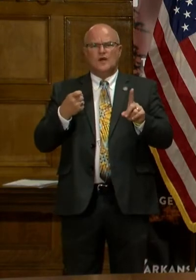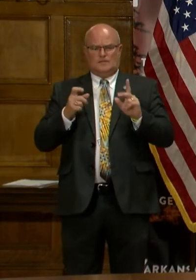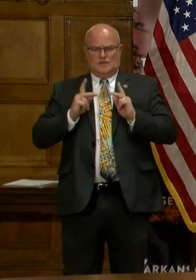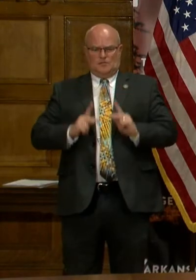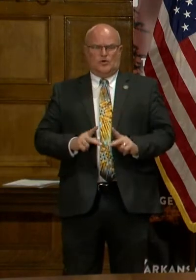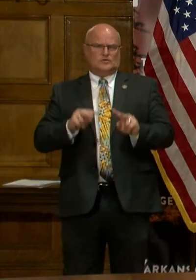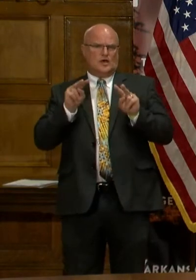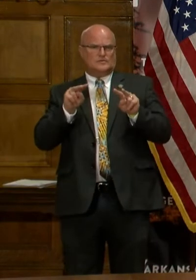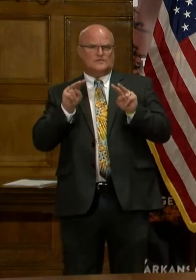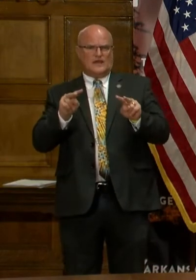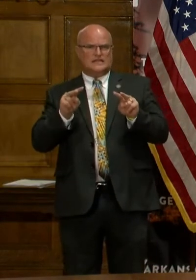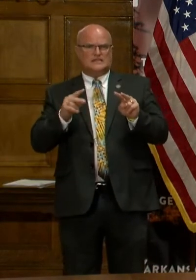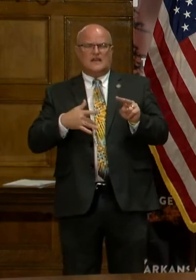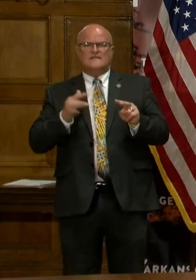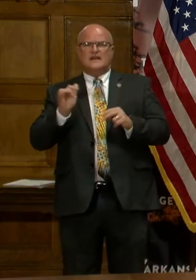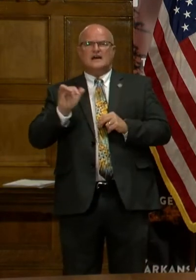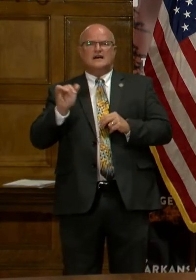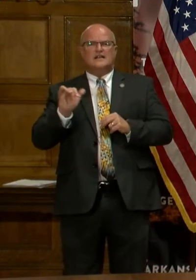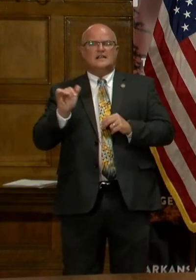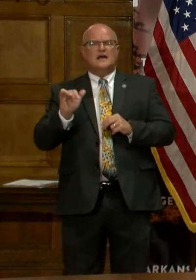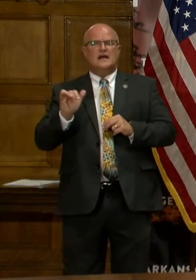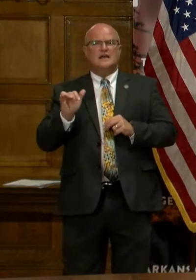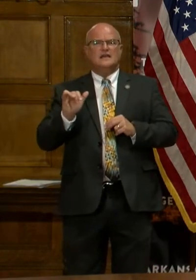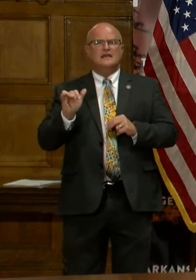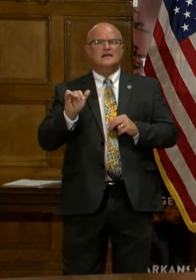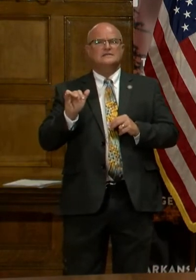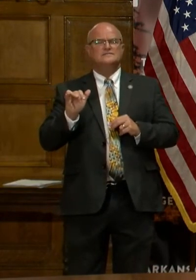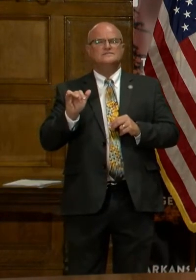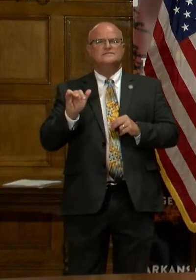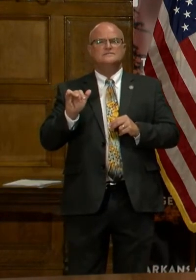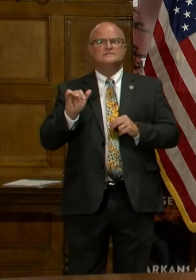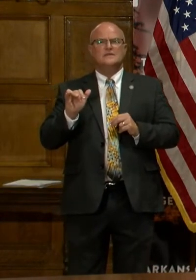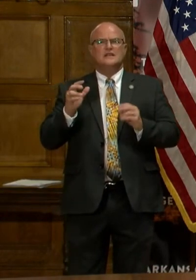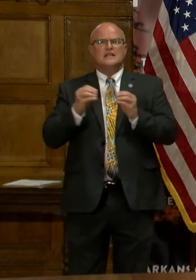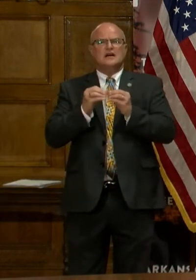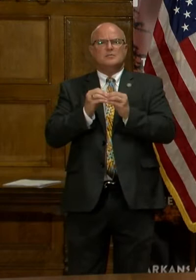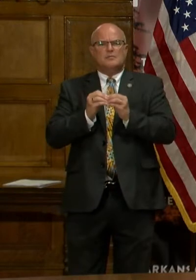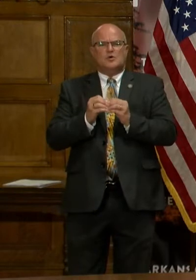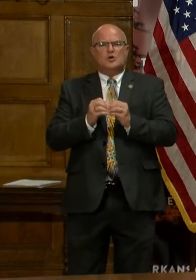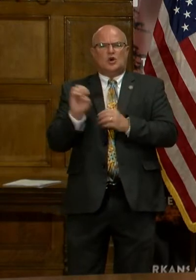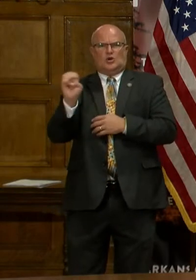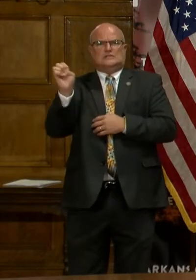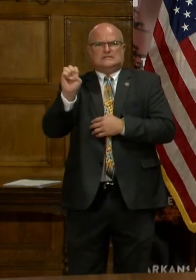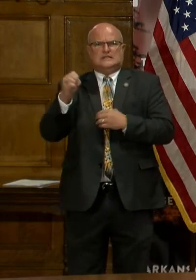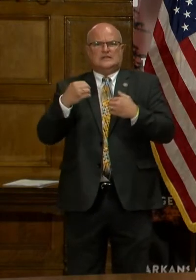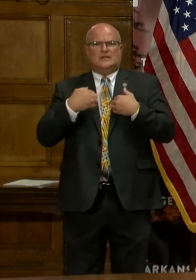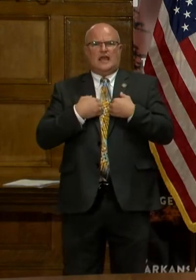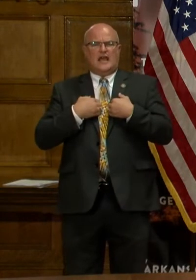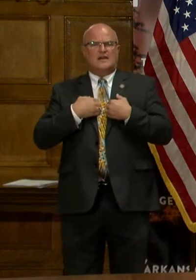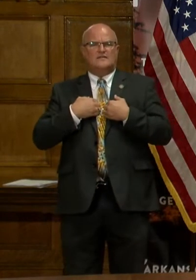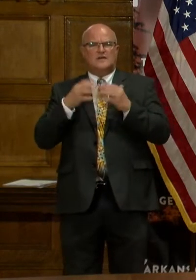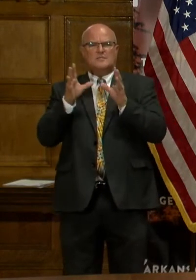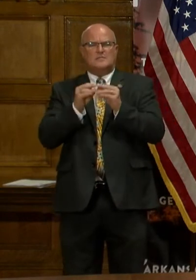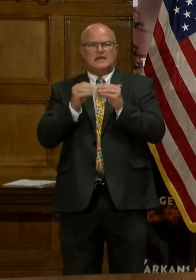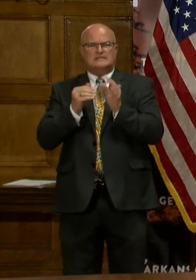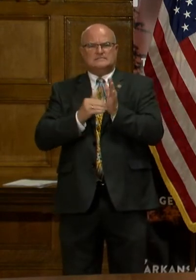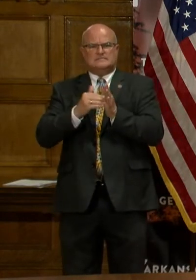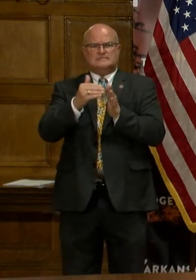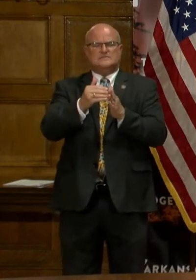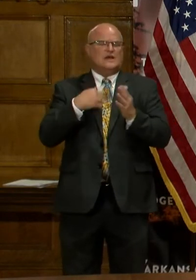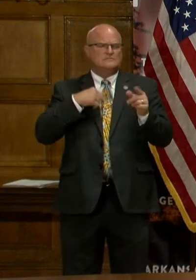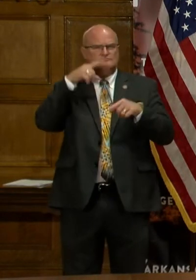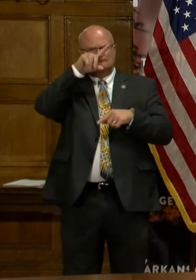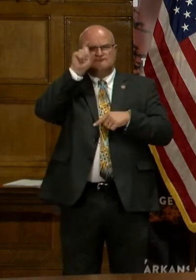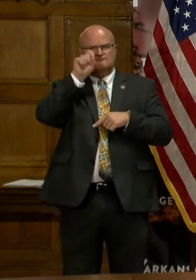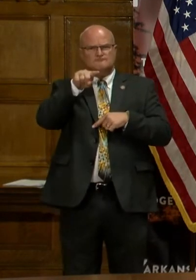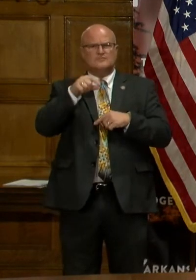personal observation, it felt like it was, there was a little bit more urgency when you were having briefings more frequently. So I'm just